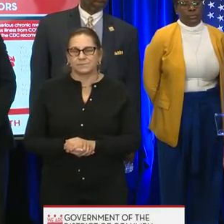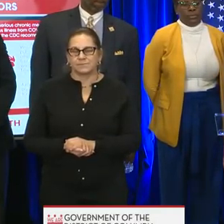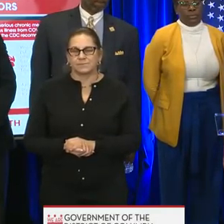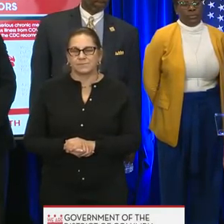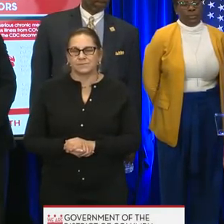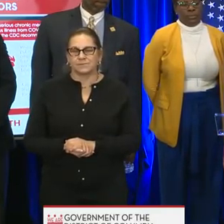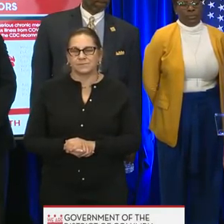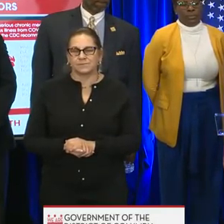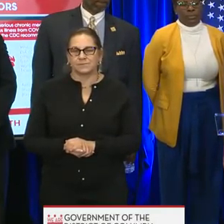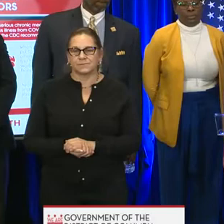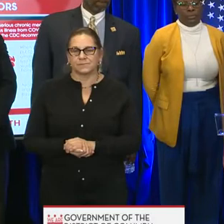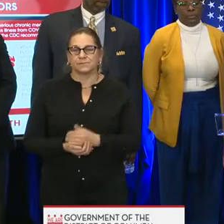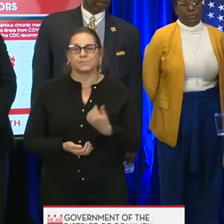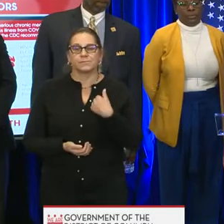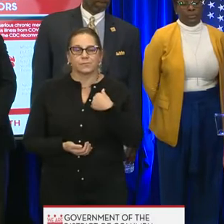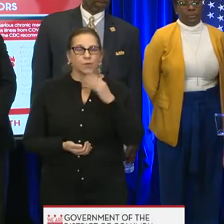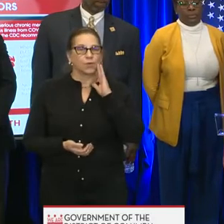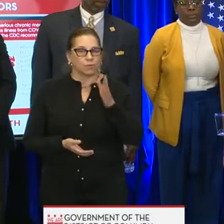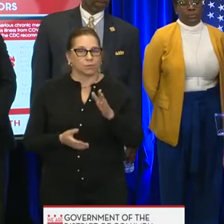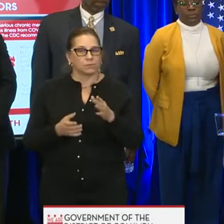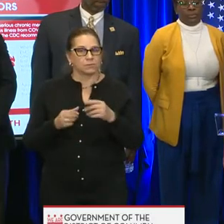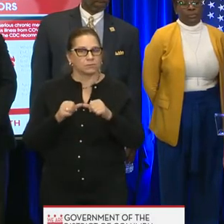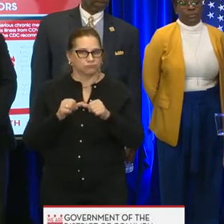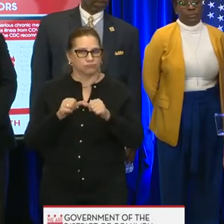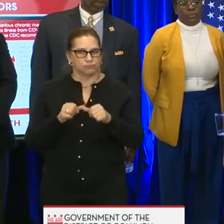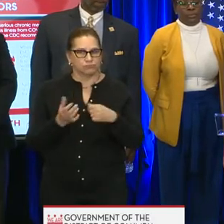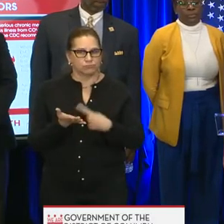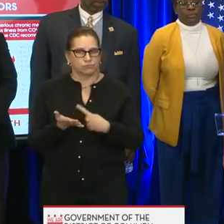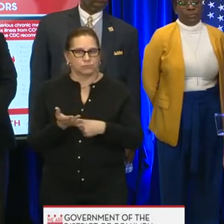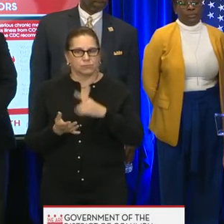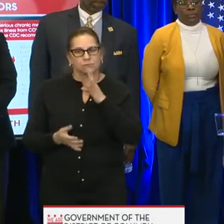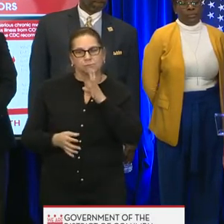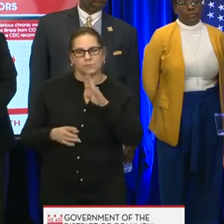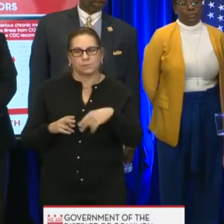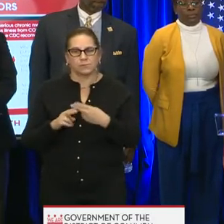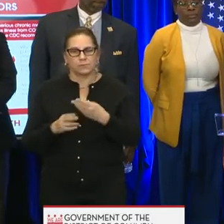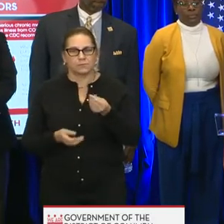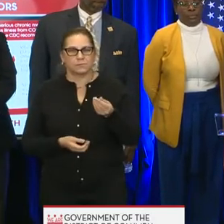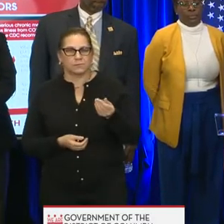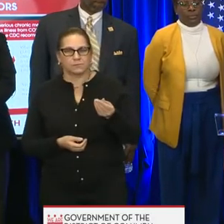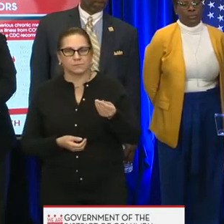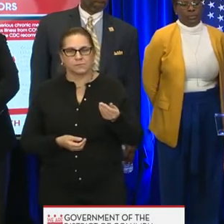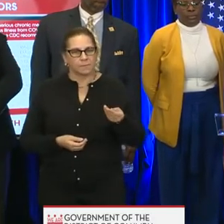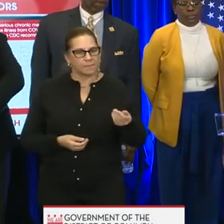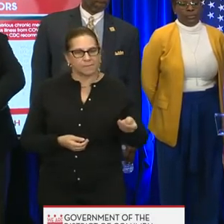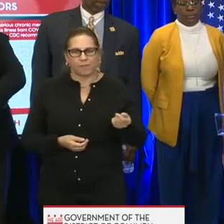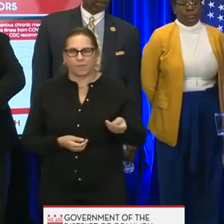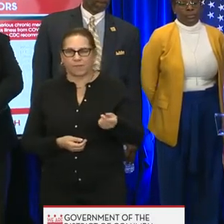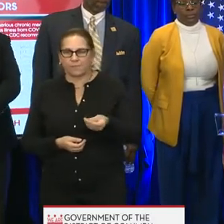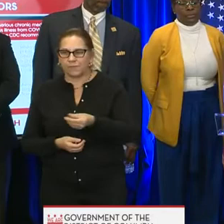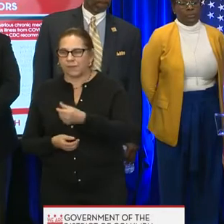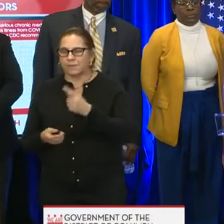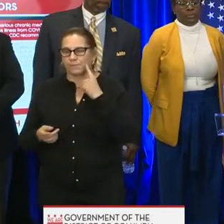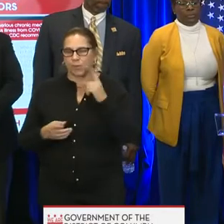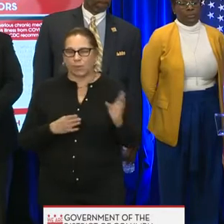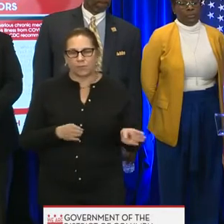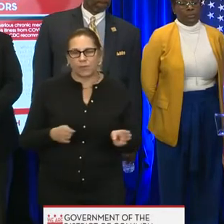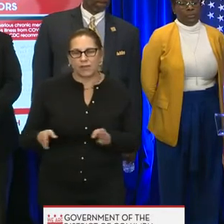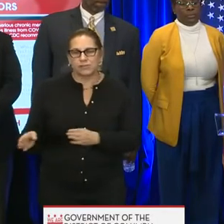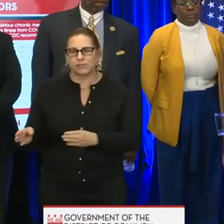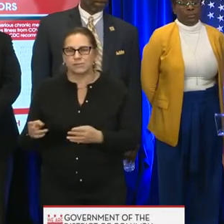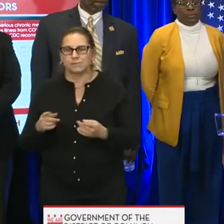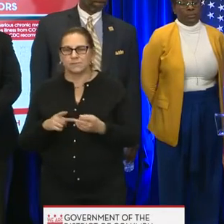continue by talking about how we will fund our preparations and the execution of